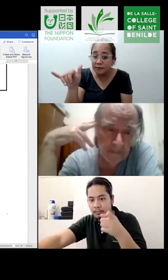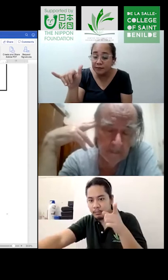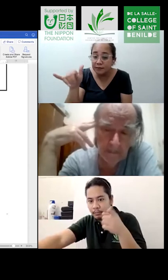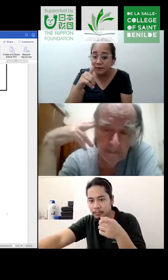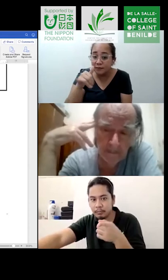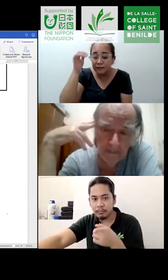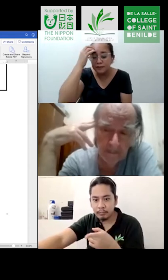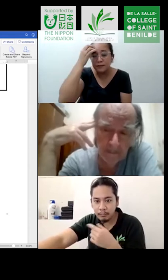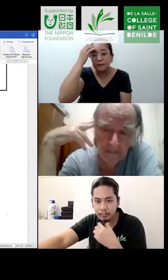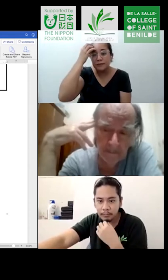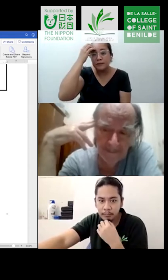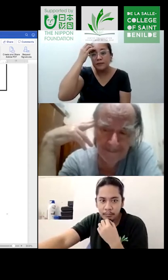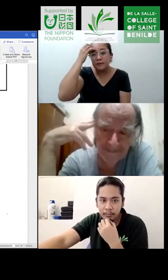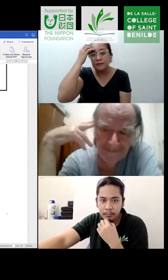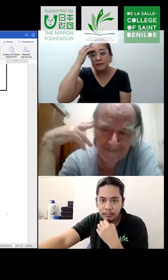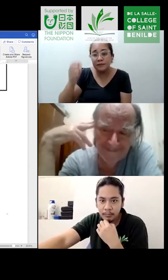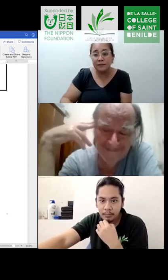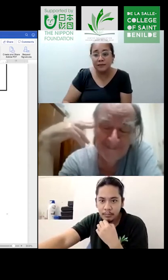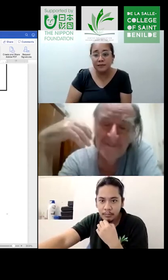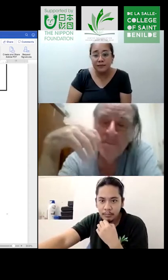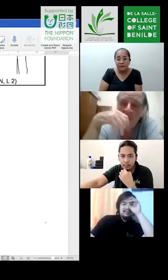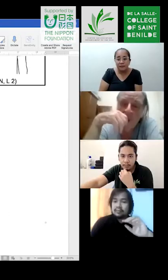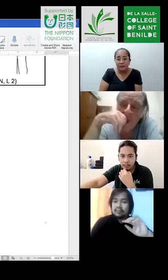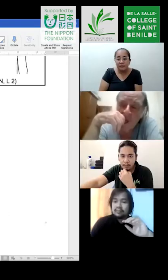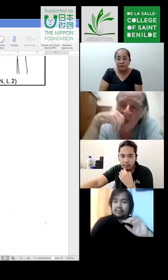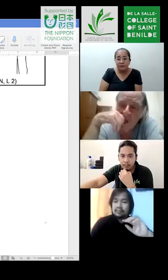Marvin, Marvin. What about you, Marvin?